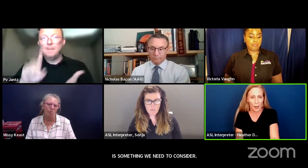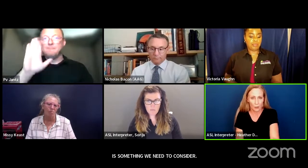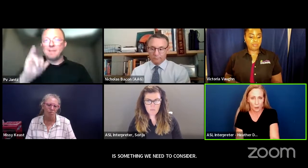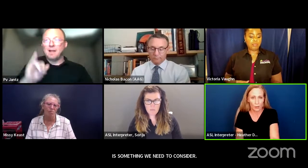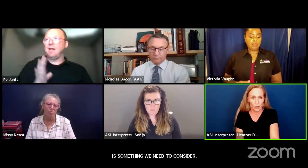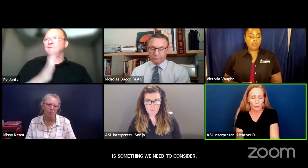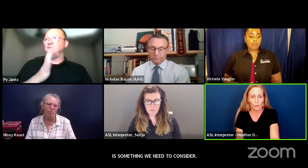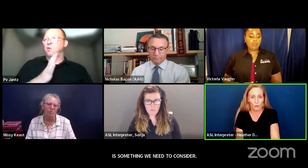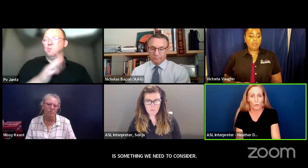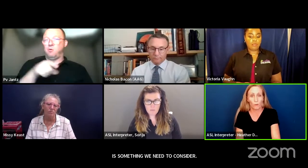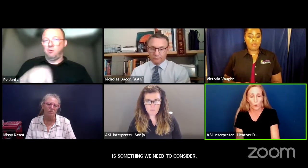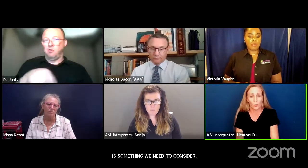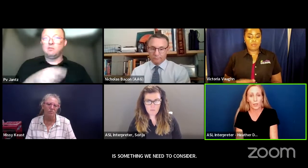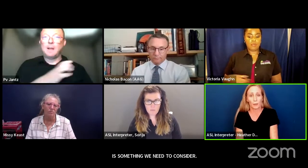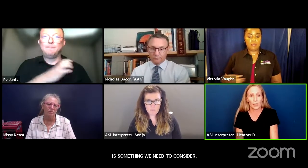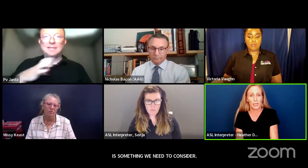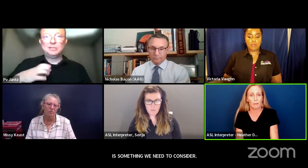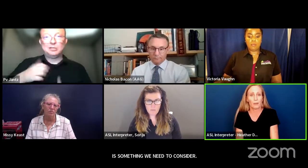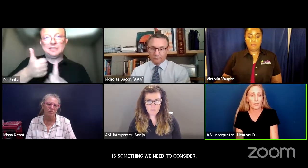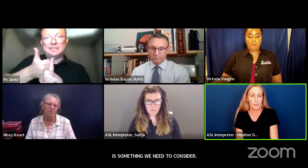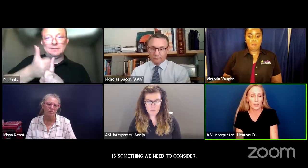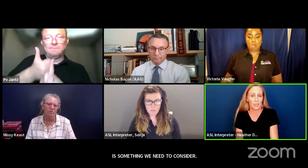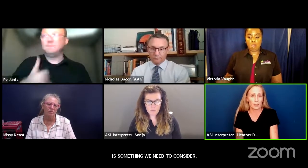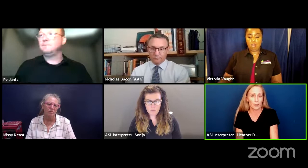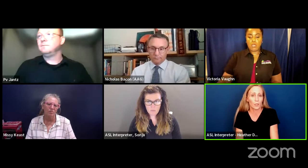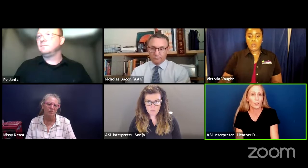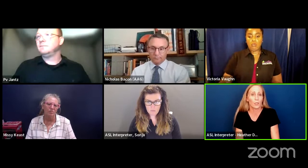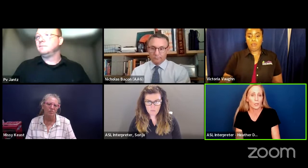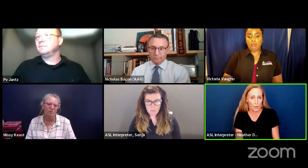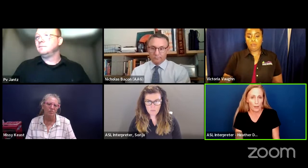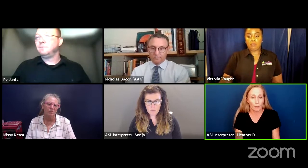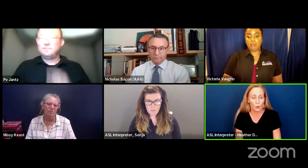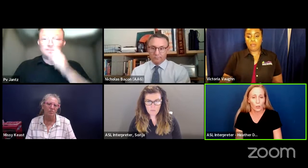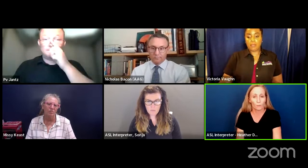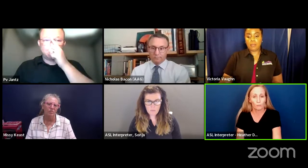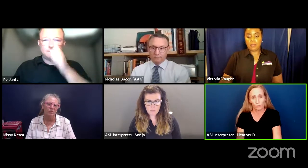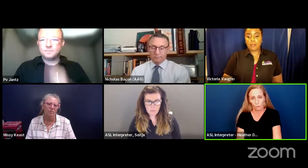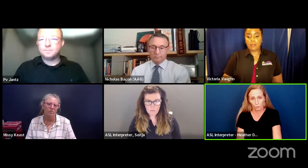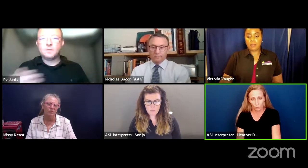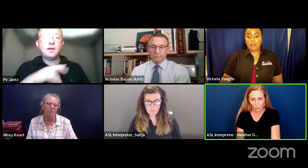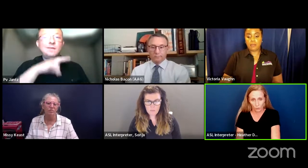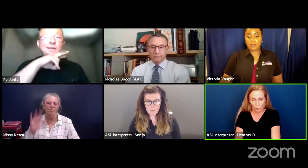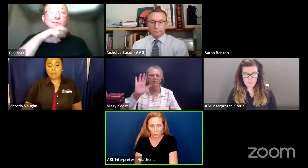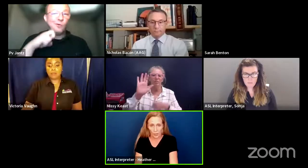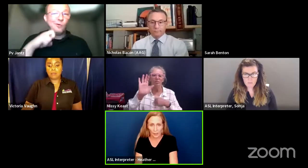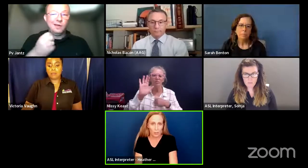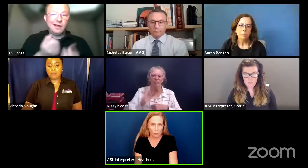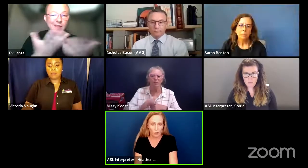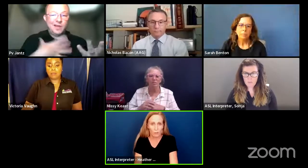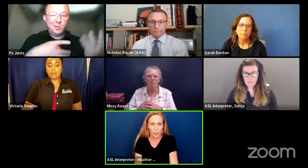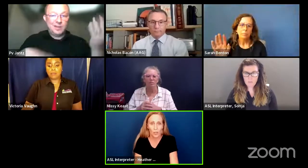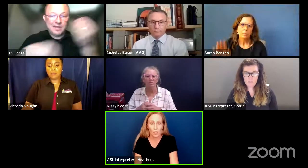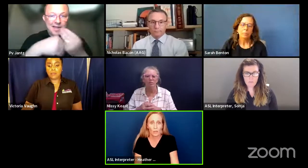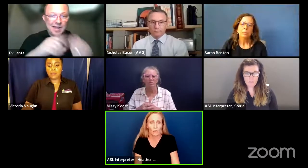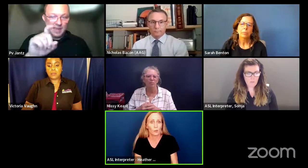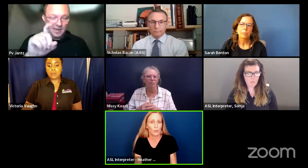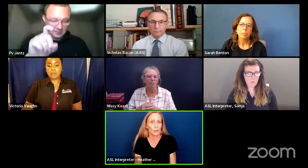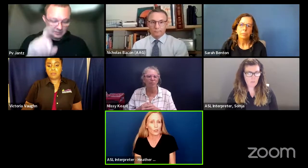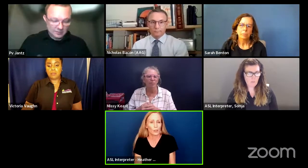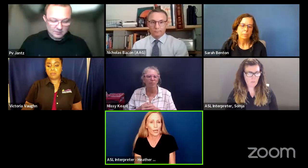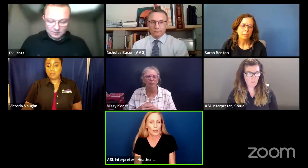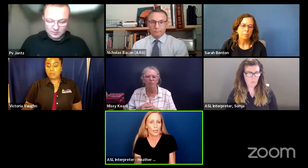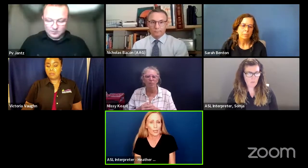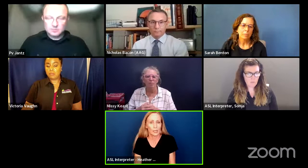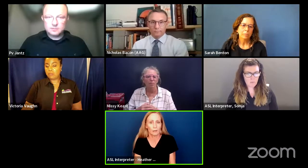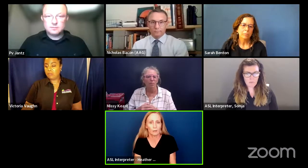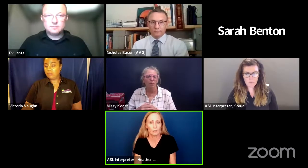allow that opportunity for the complaint to then be investigated by the board and the commission. So Victoria,